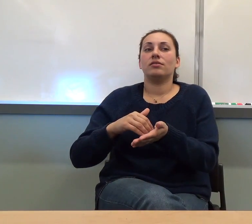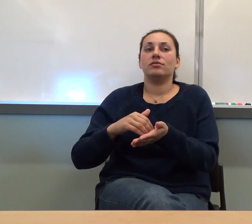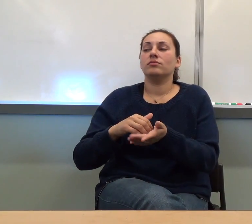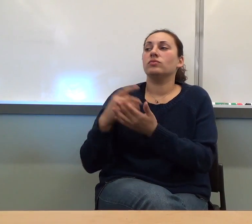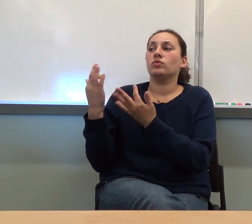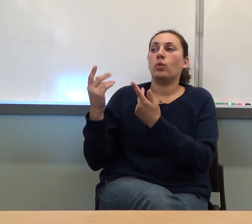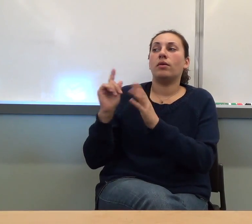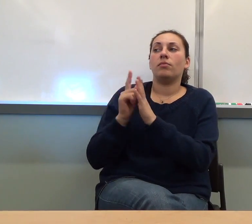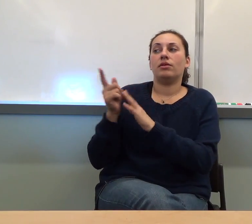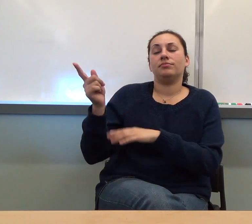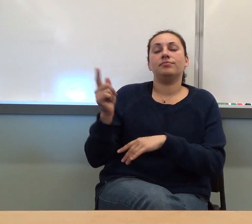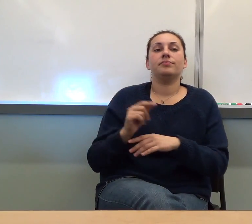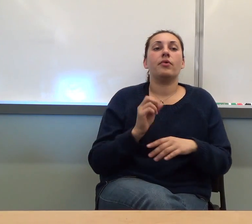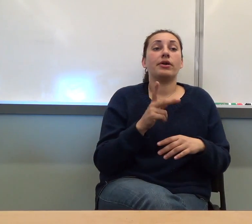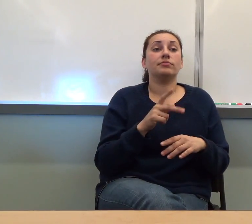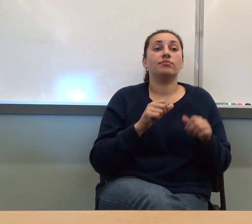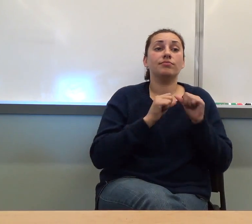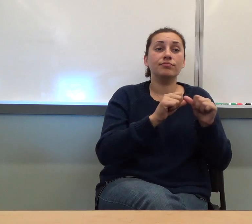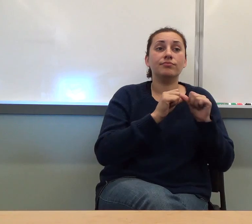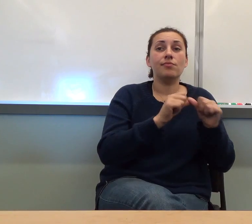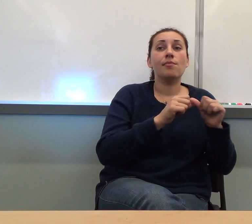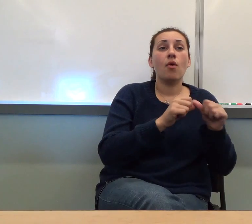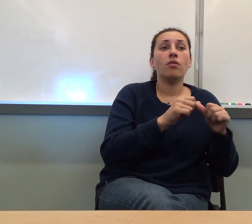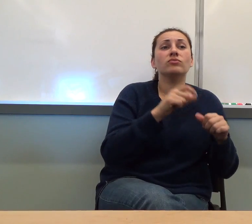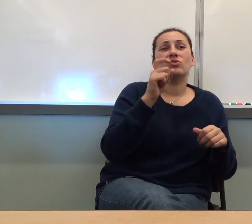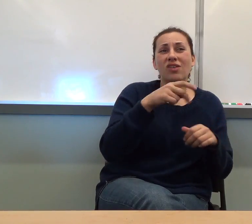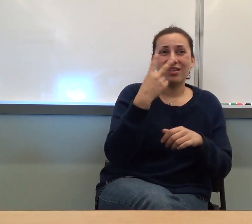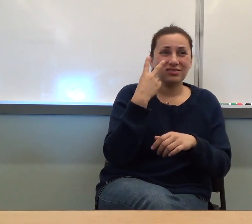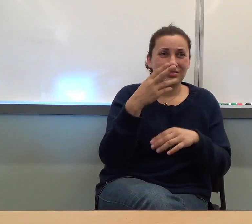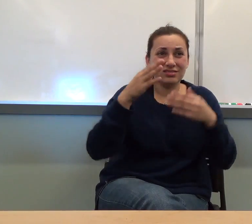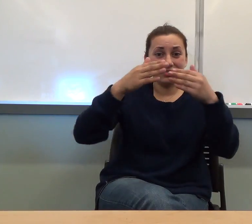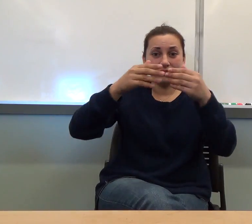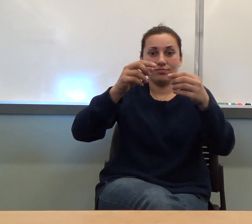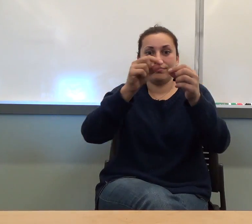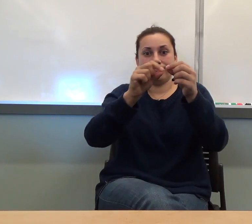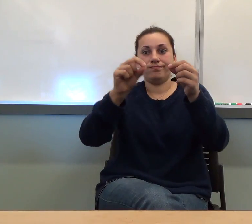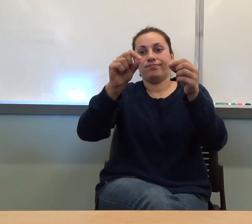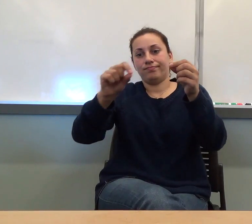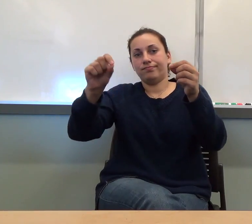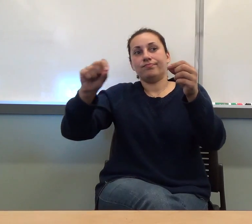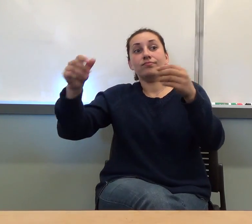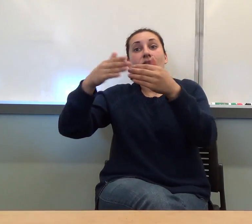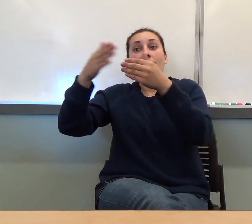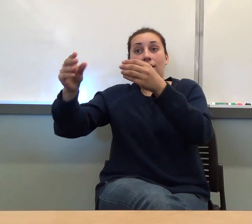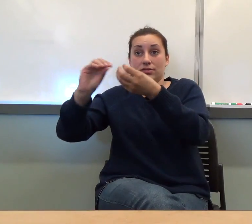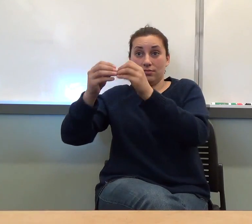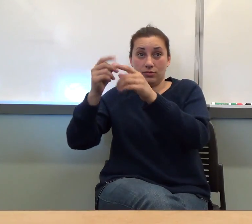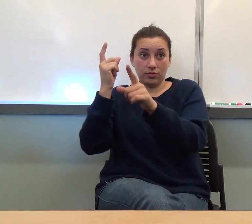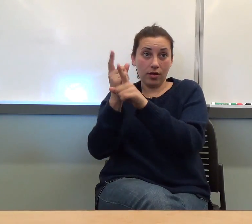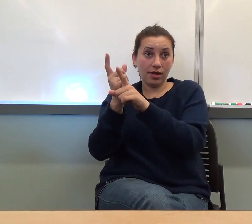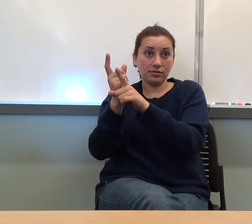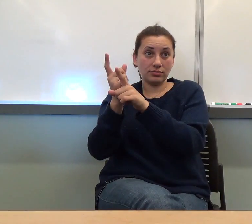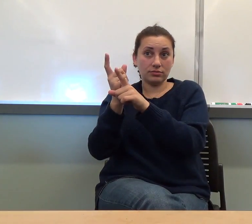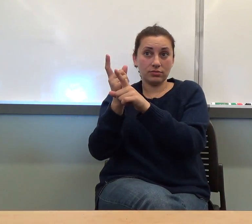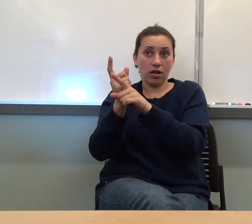keep going because you need to go out here to find out what the next digit is so you can do the rounding. So again, 45 into